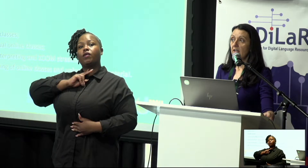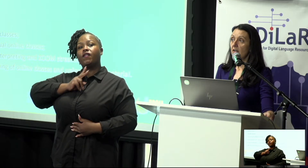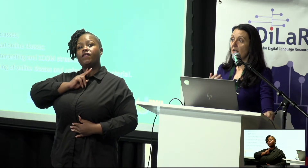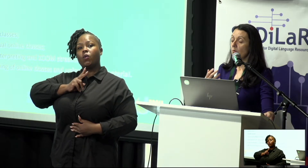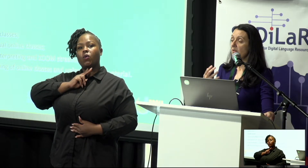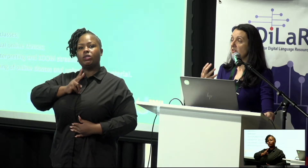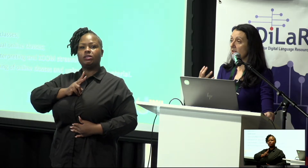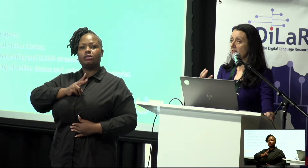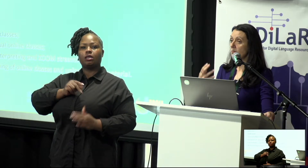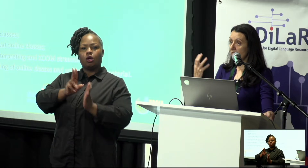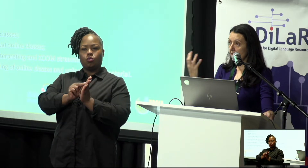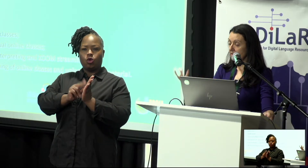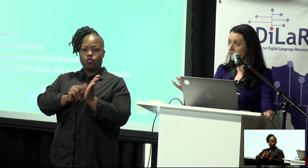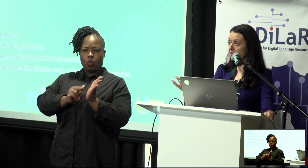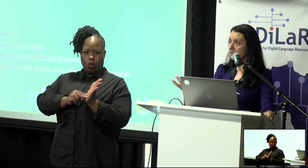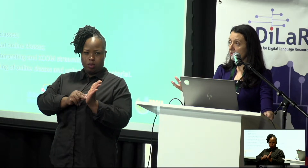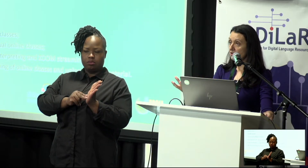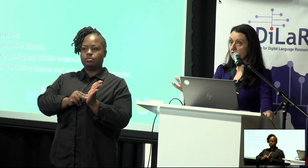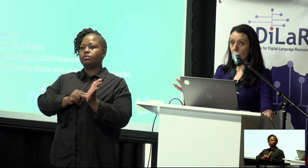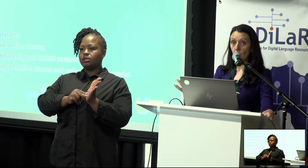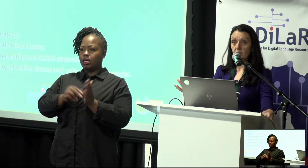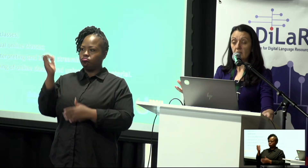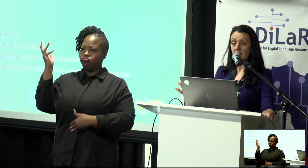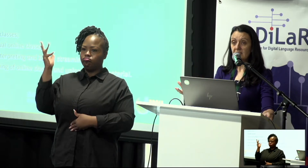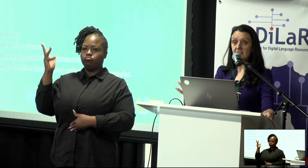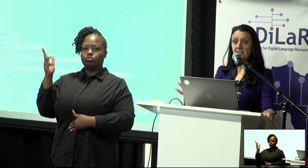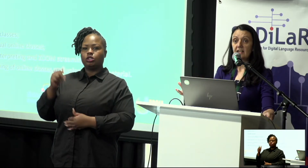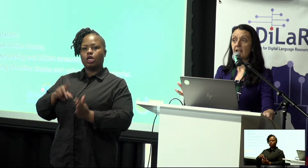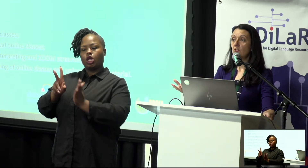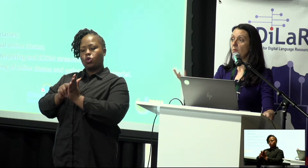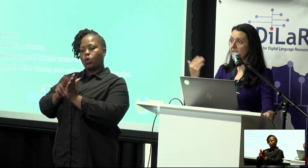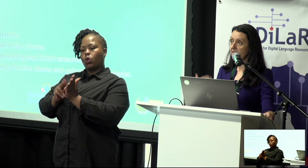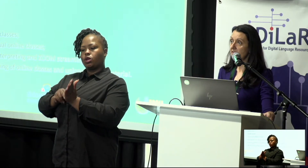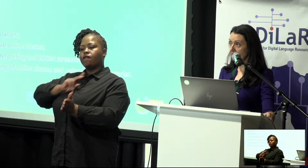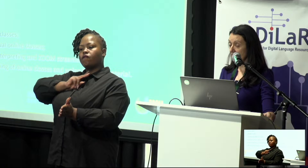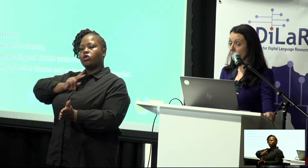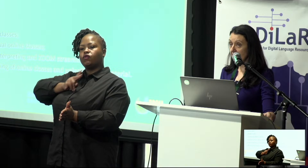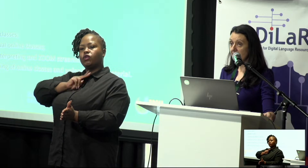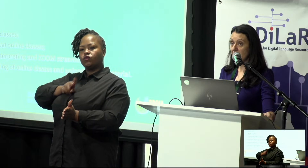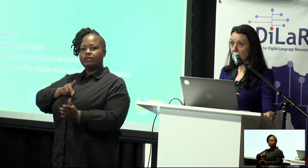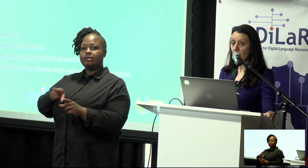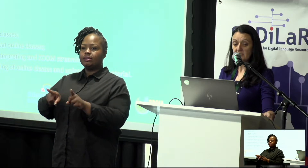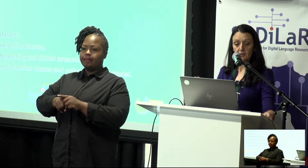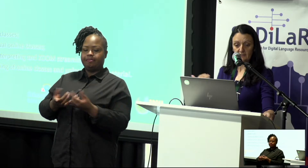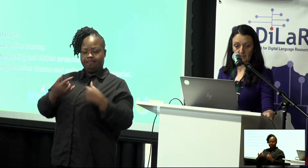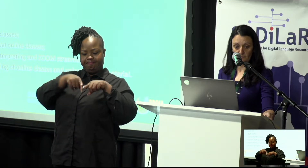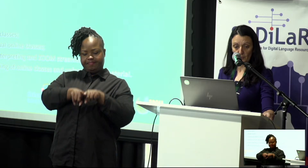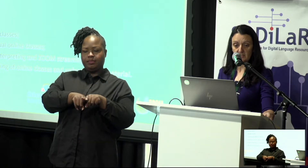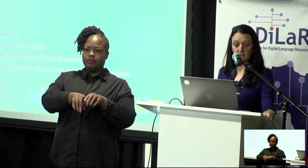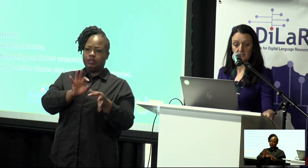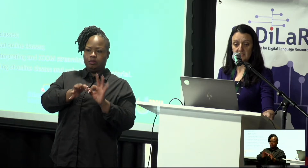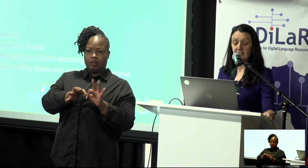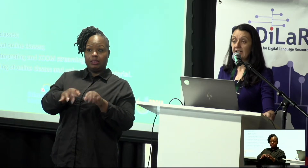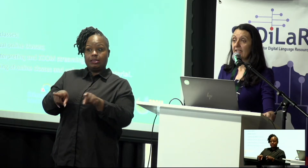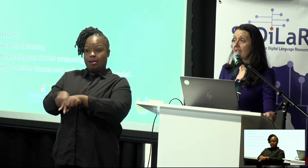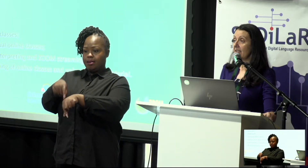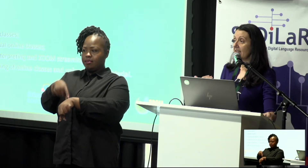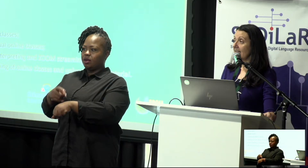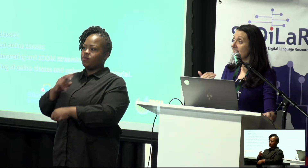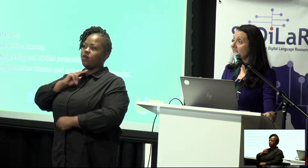So we started letting the lecturers record classes, and we did the simultaneous interpreting, but in